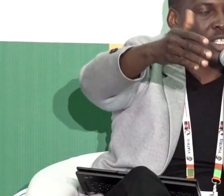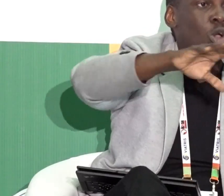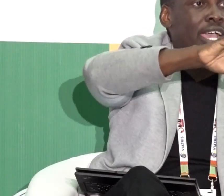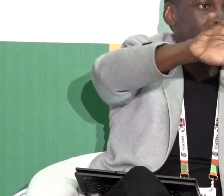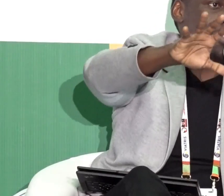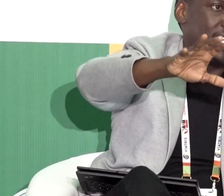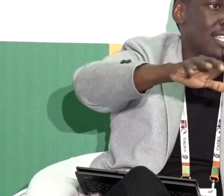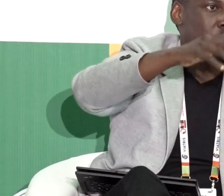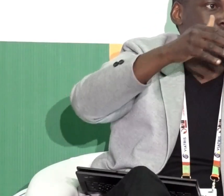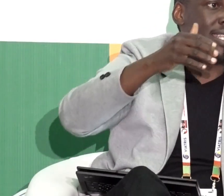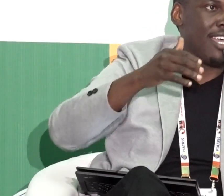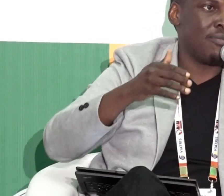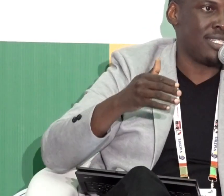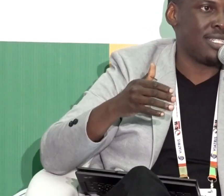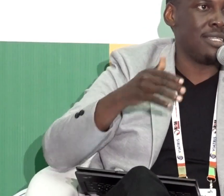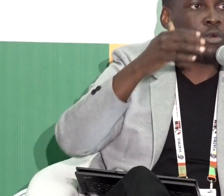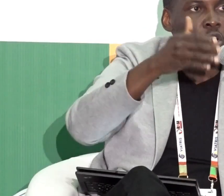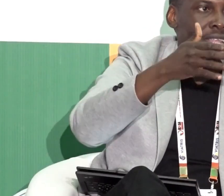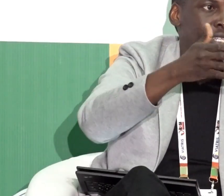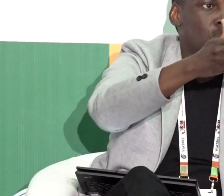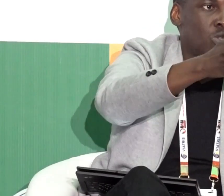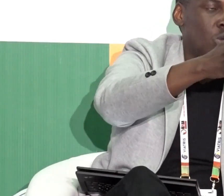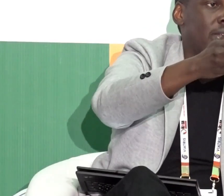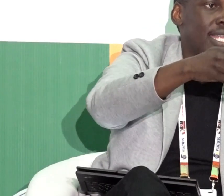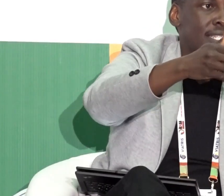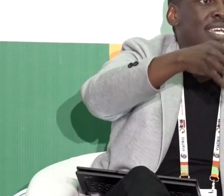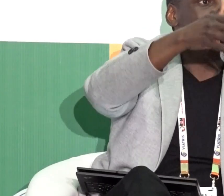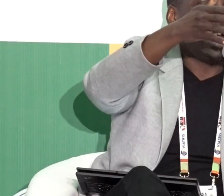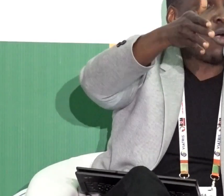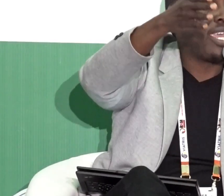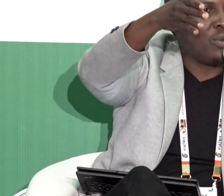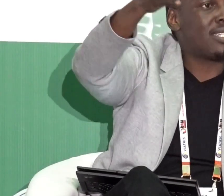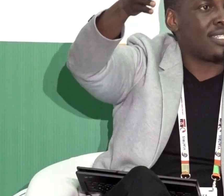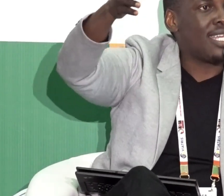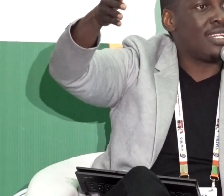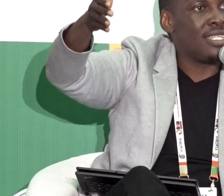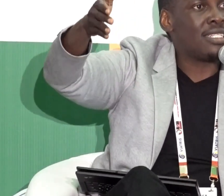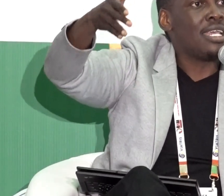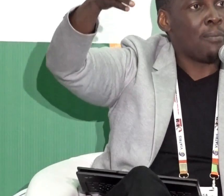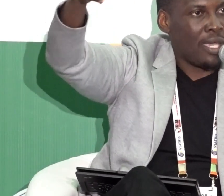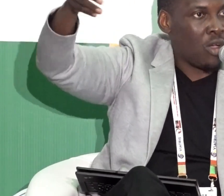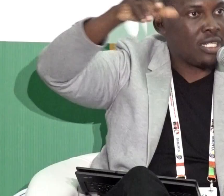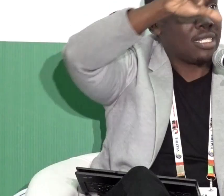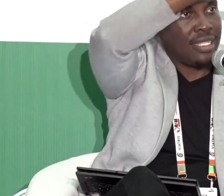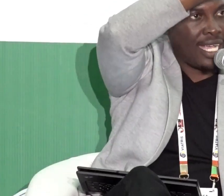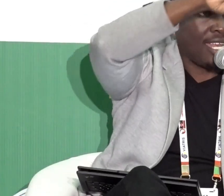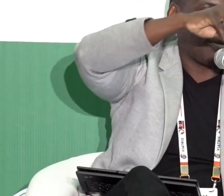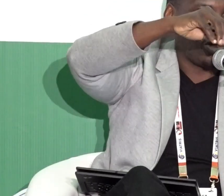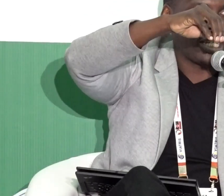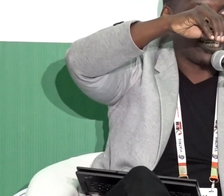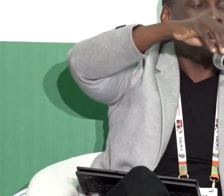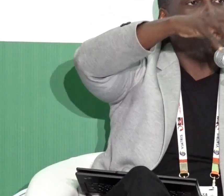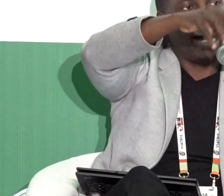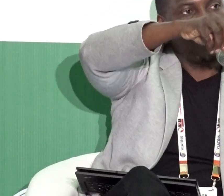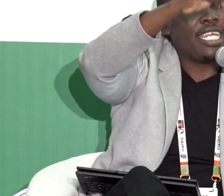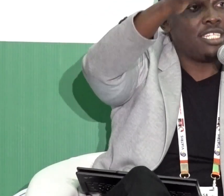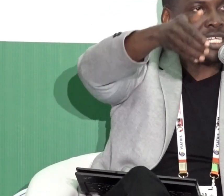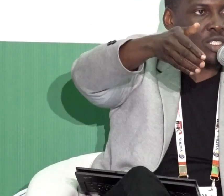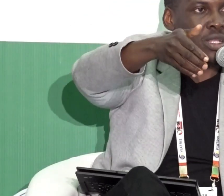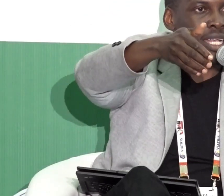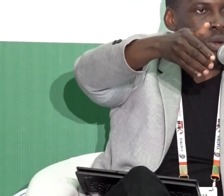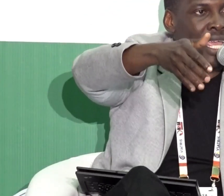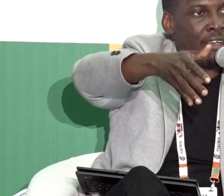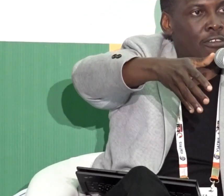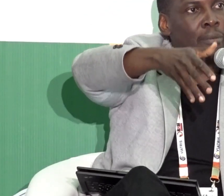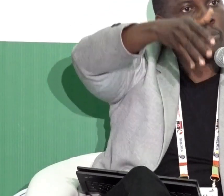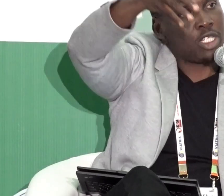database. So everything is within the government system, or that also looking at how can we sustain this beyond the current project. But in addition